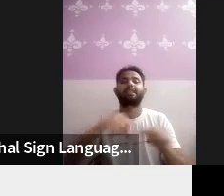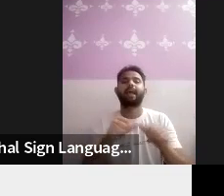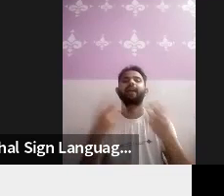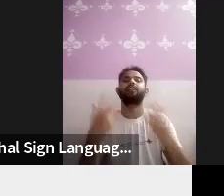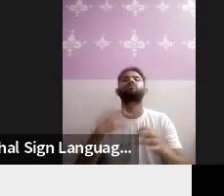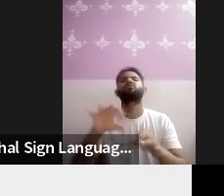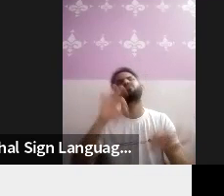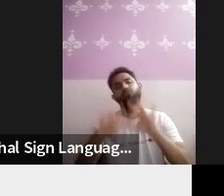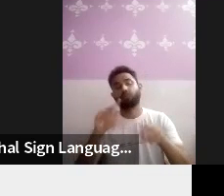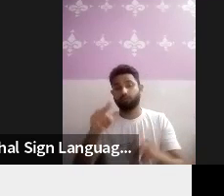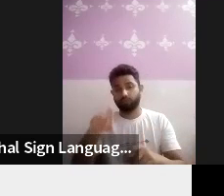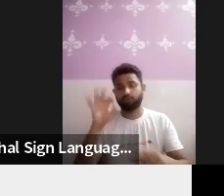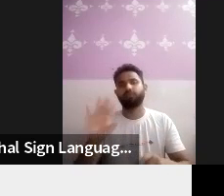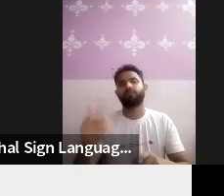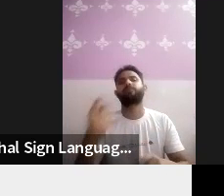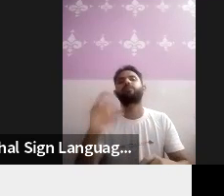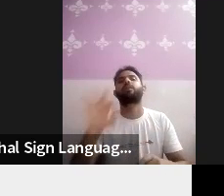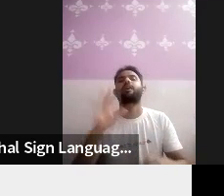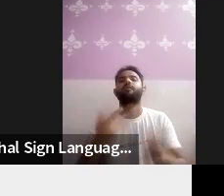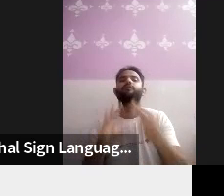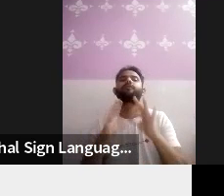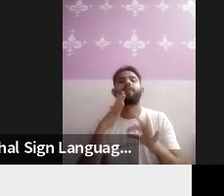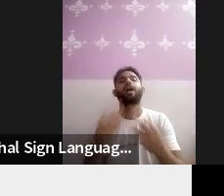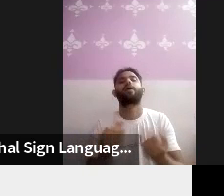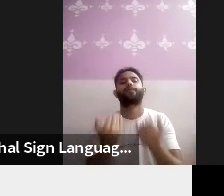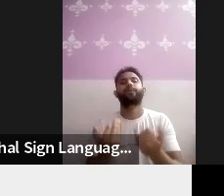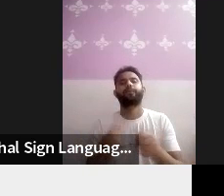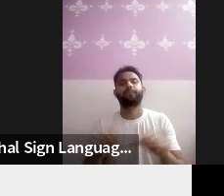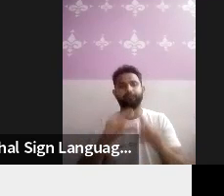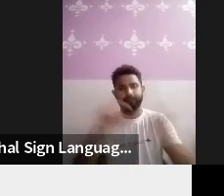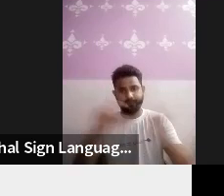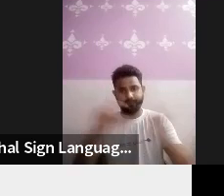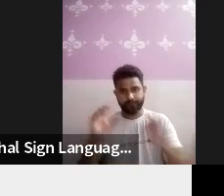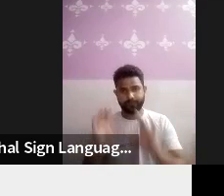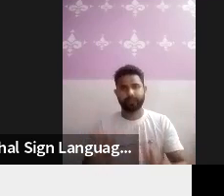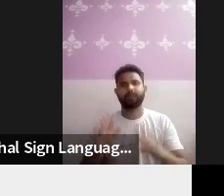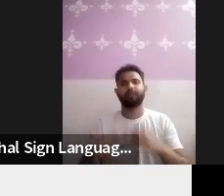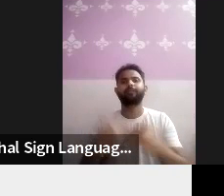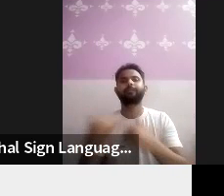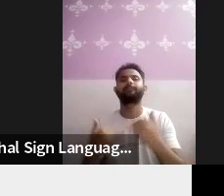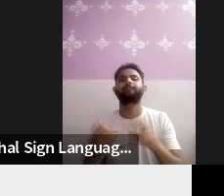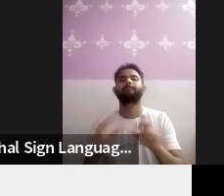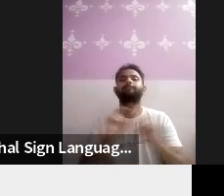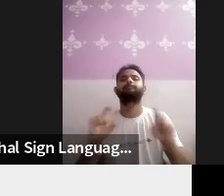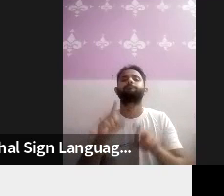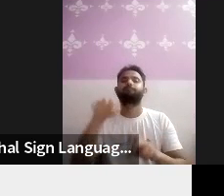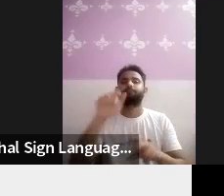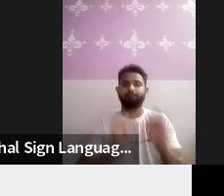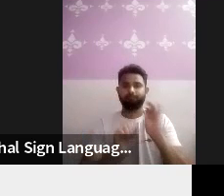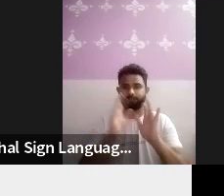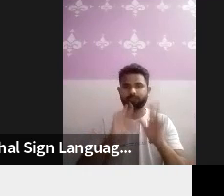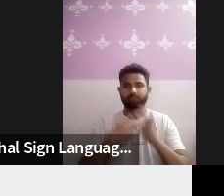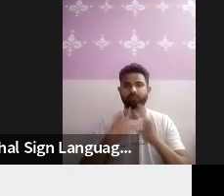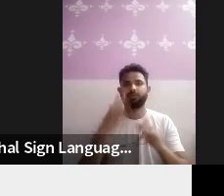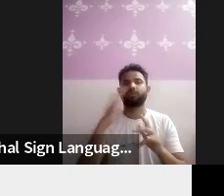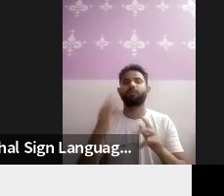choices. So let's say, is there a sign for disabled on the door? Is the door having a lever type handle? Is the door wide enough